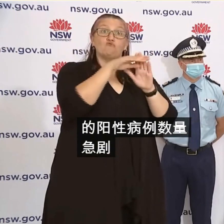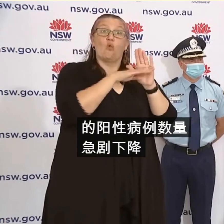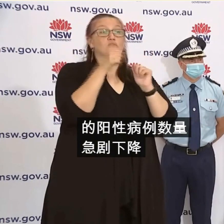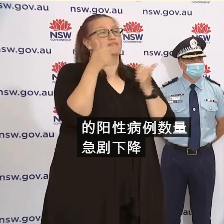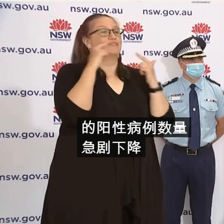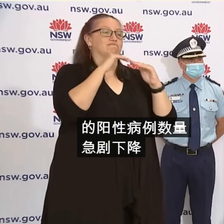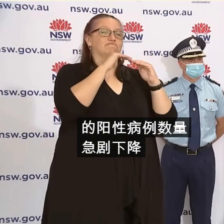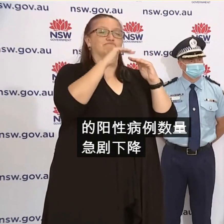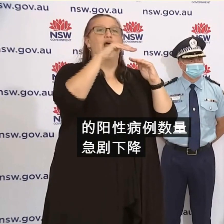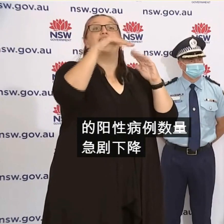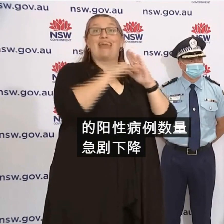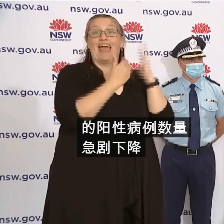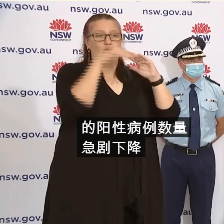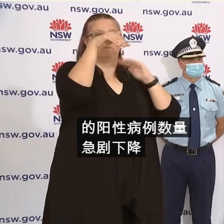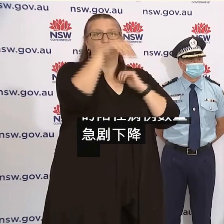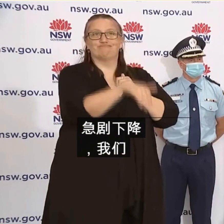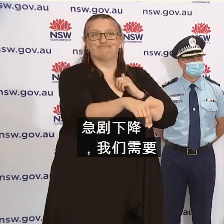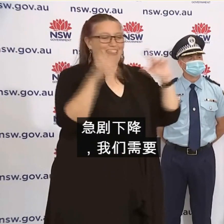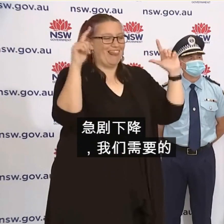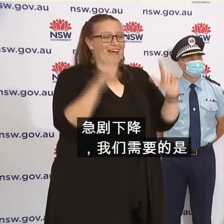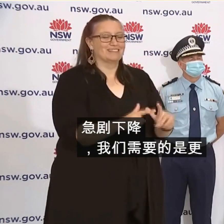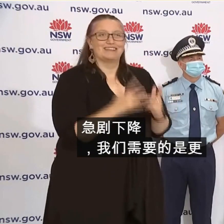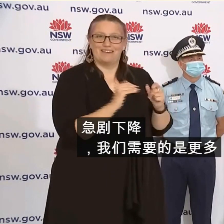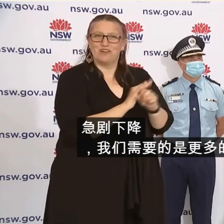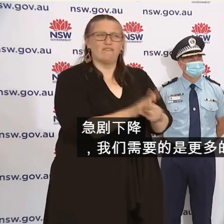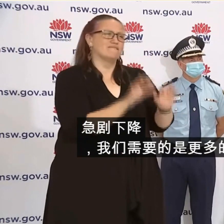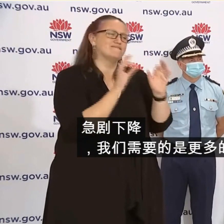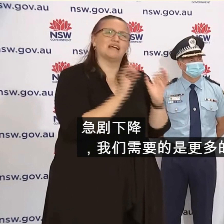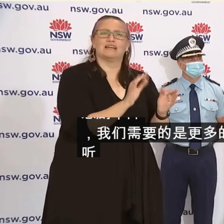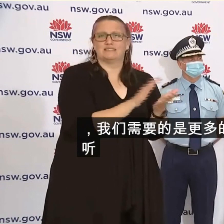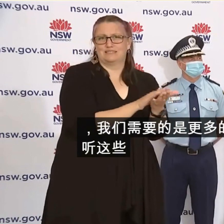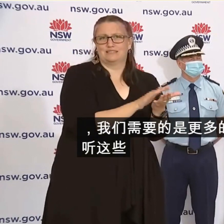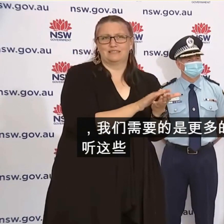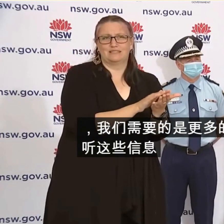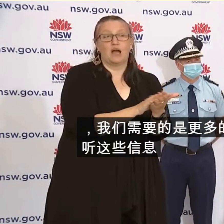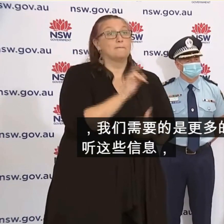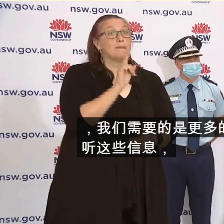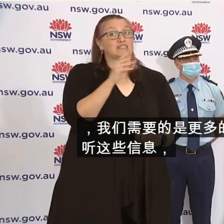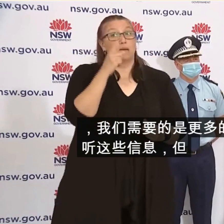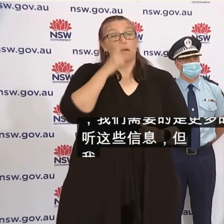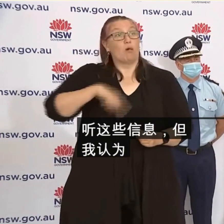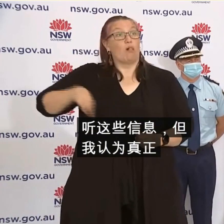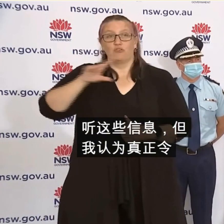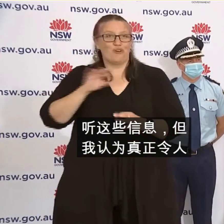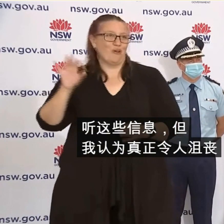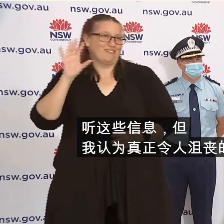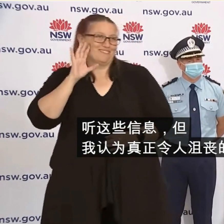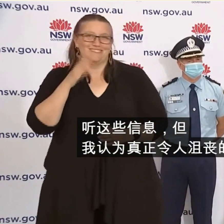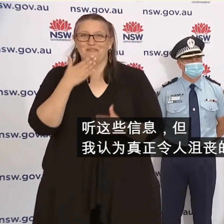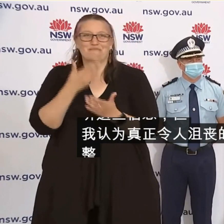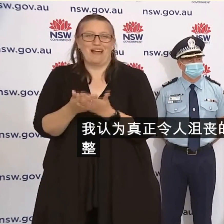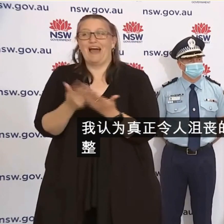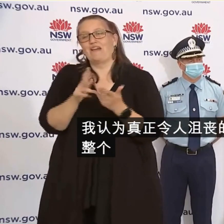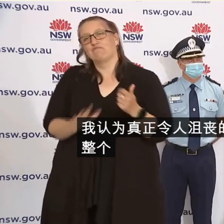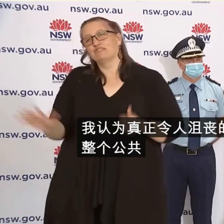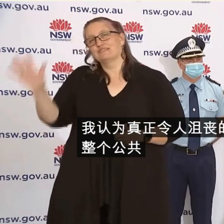come down dramatically. What we need, though, is more people to listen to those messages. But what is really frustrating, I think,